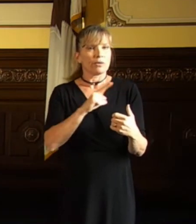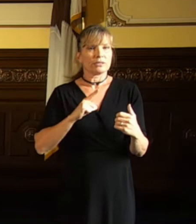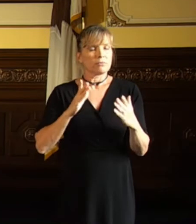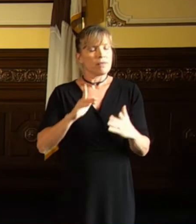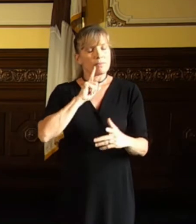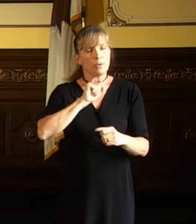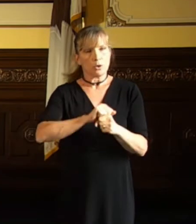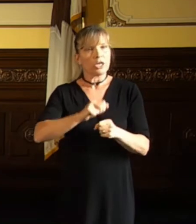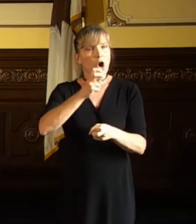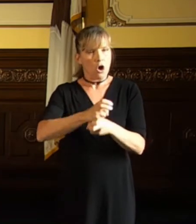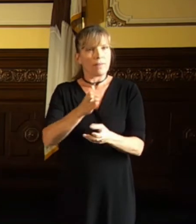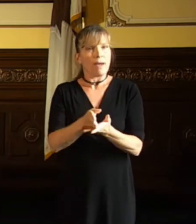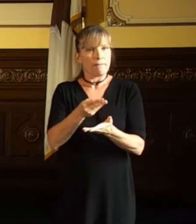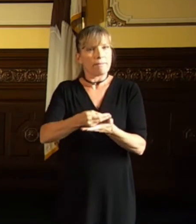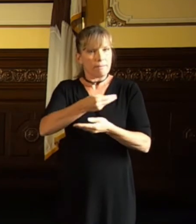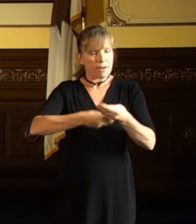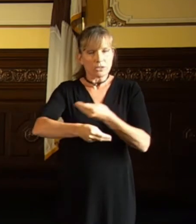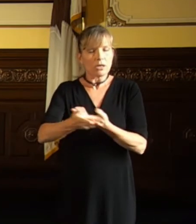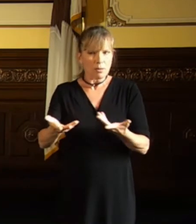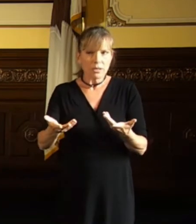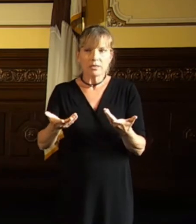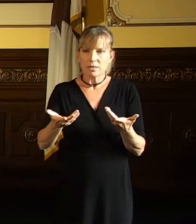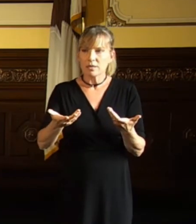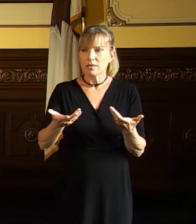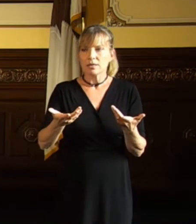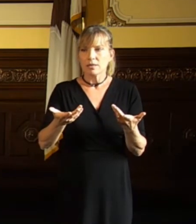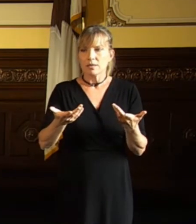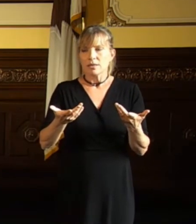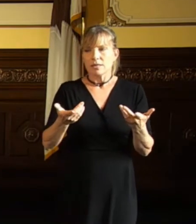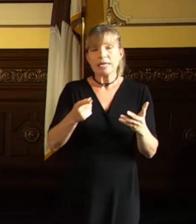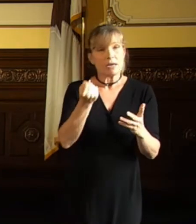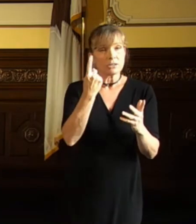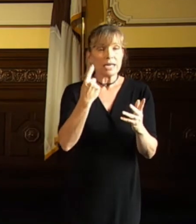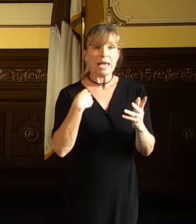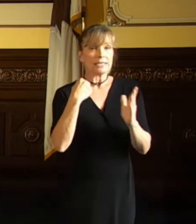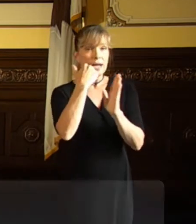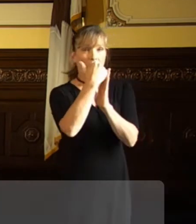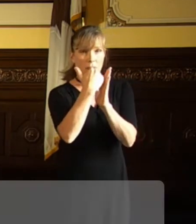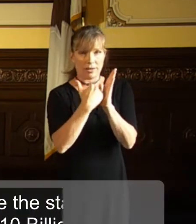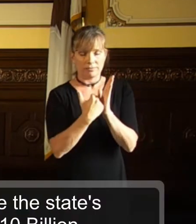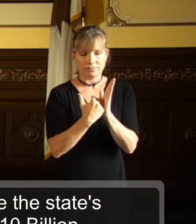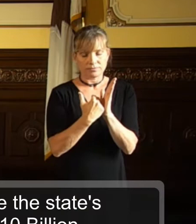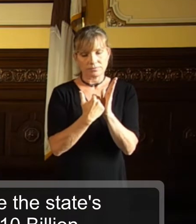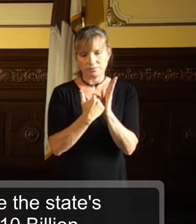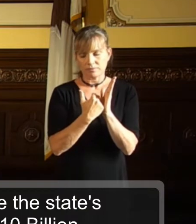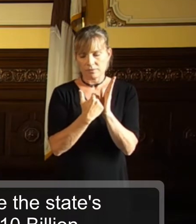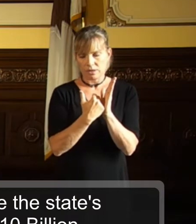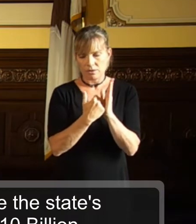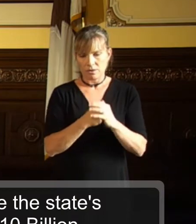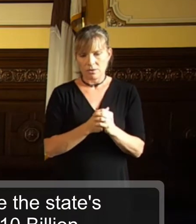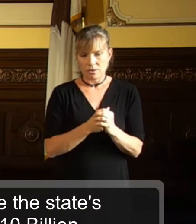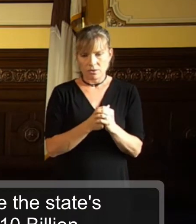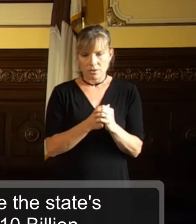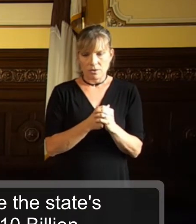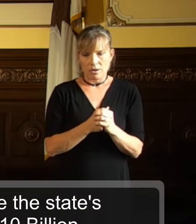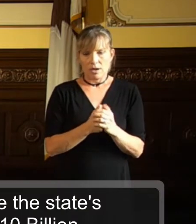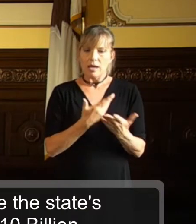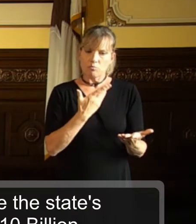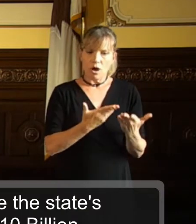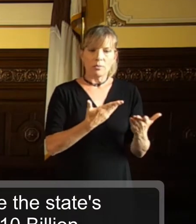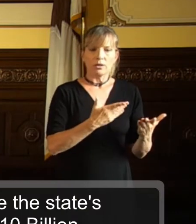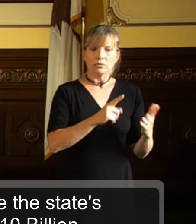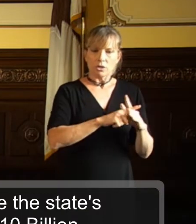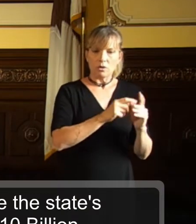hard on. It comes, with an outline that perhaps started with what I had in